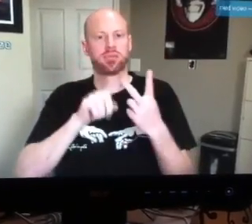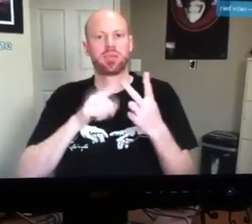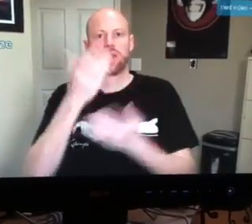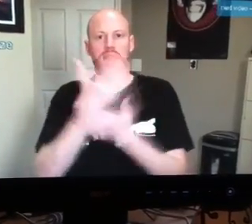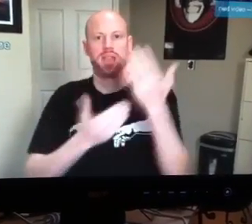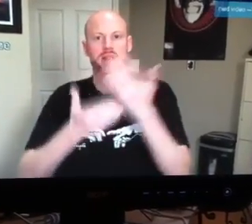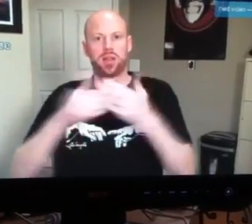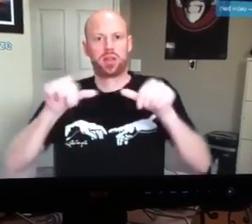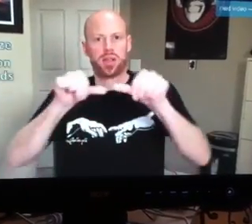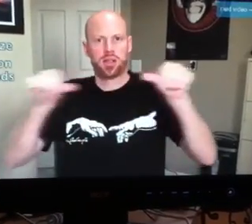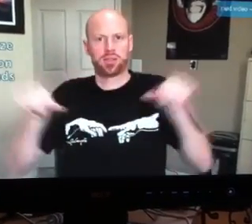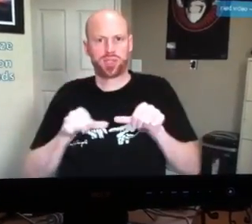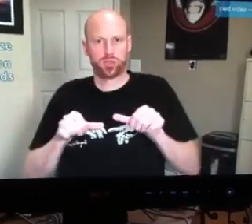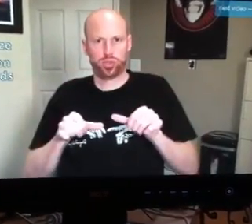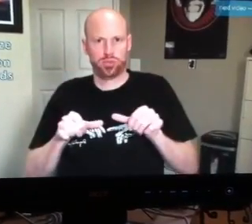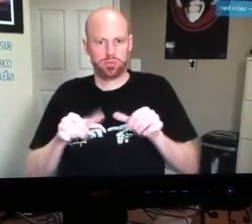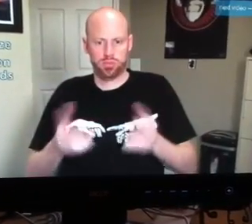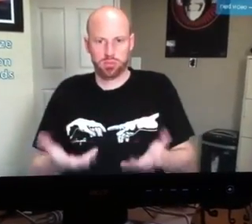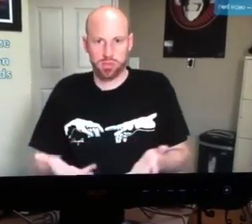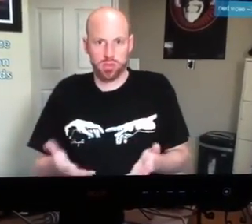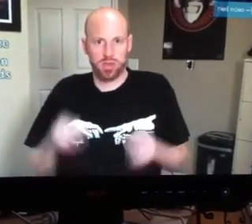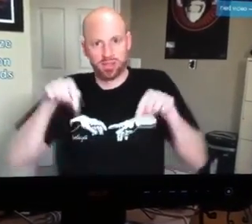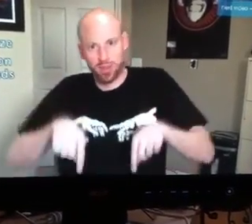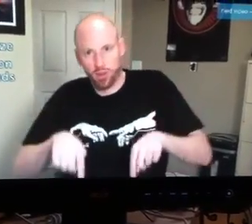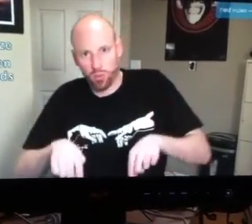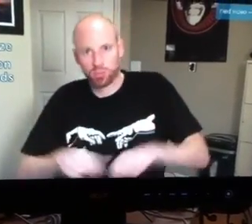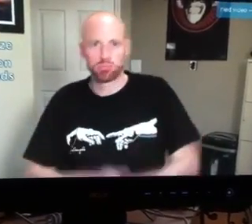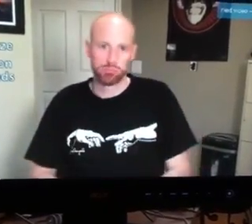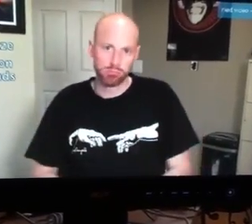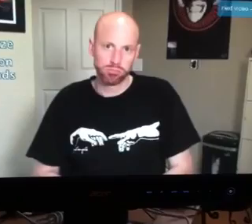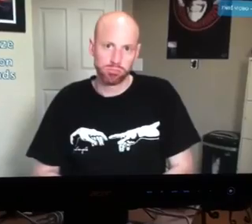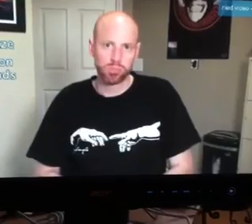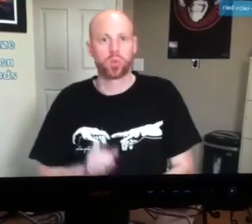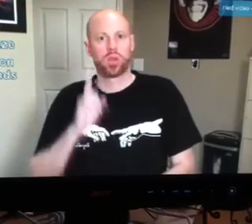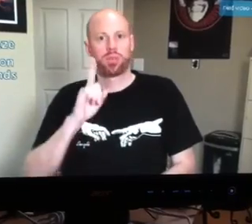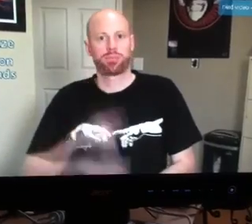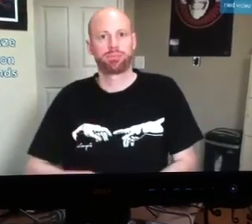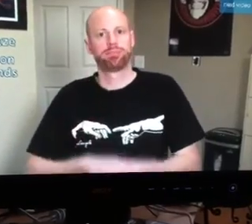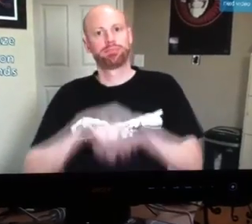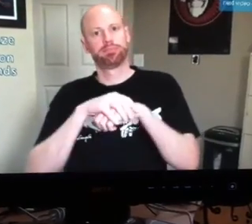So again, we talked about eye gaze and we talked about hand positioning.